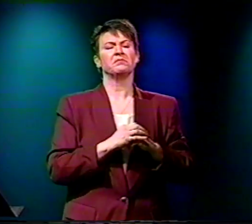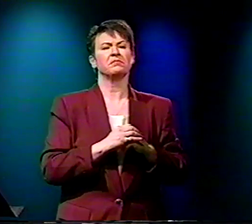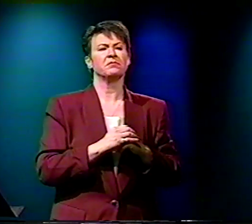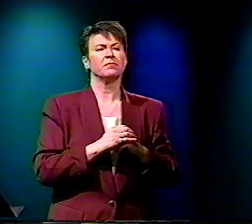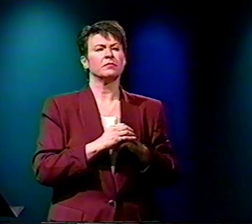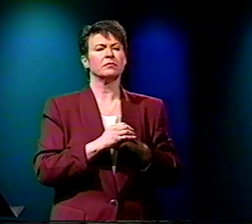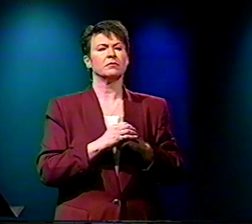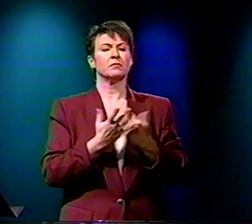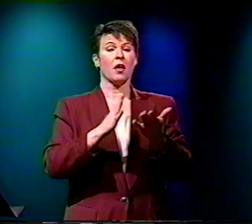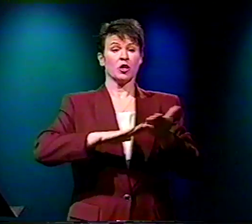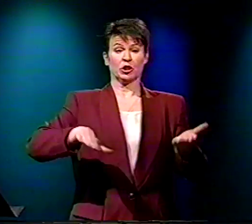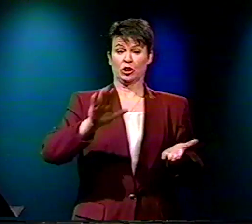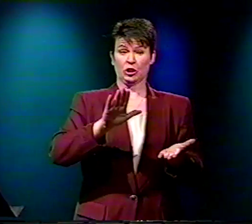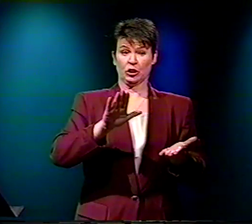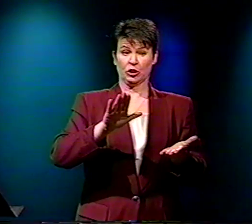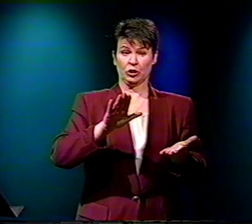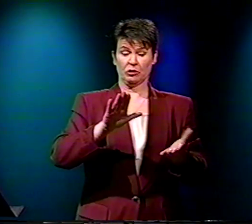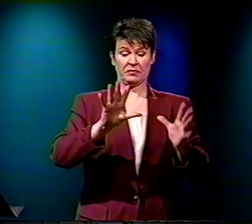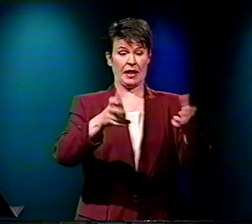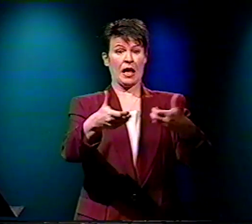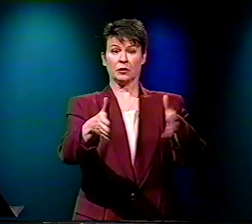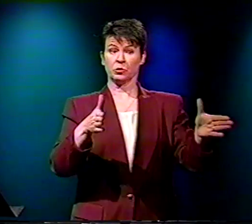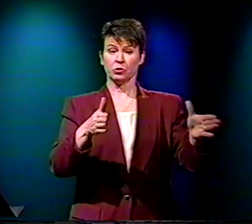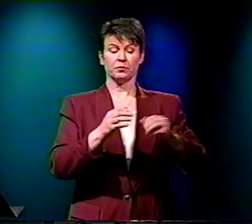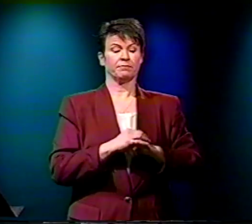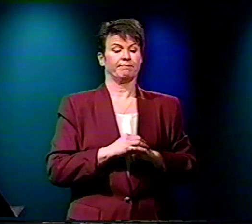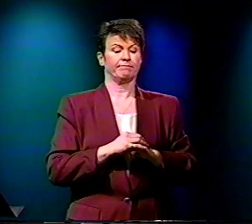accommodate. Say, for example, there is a college